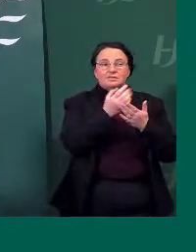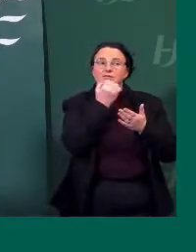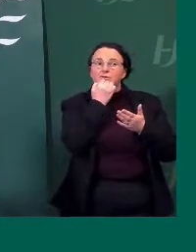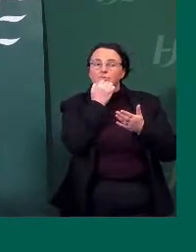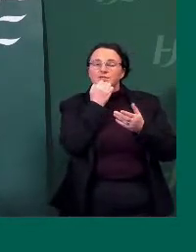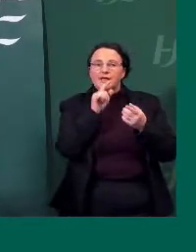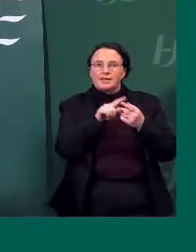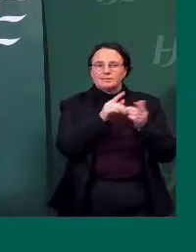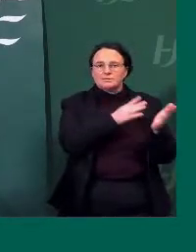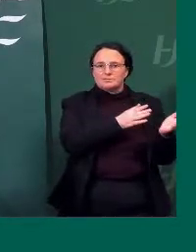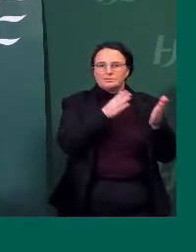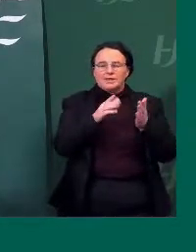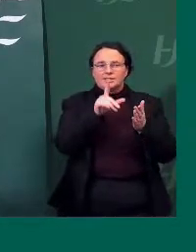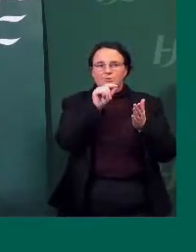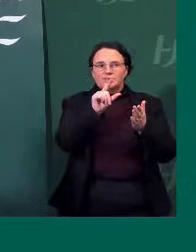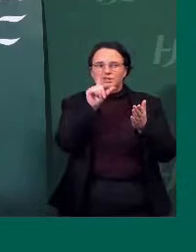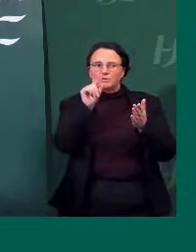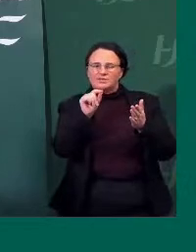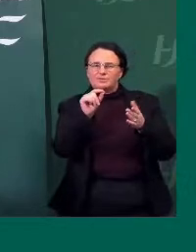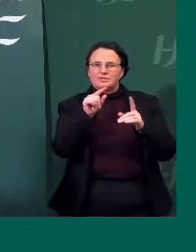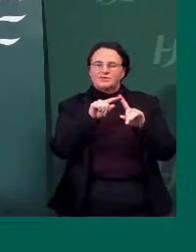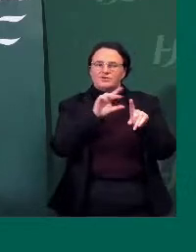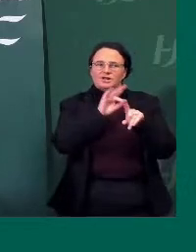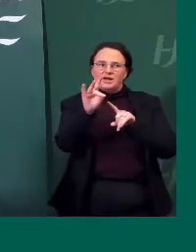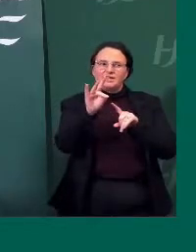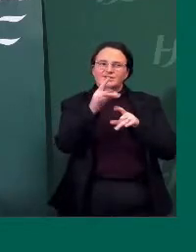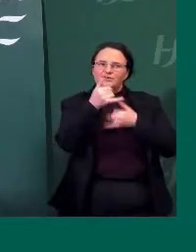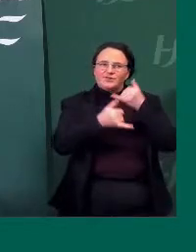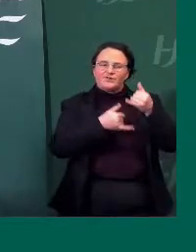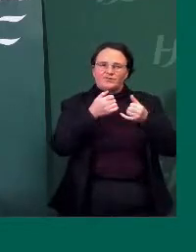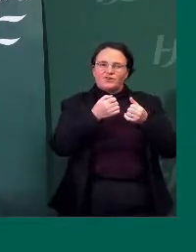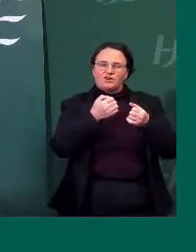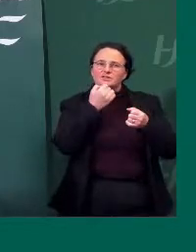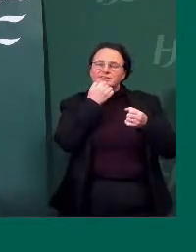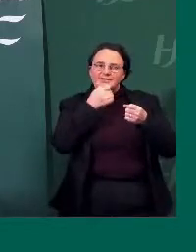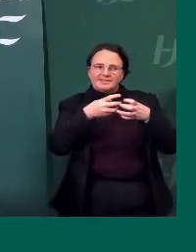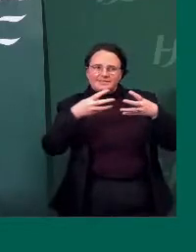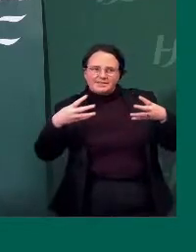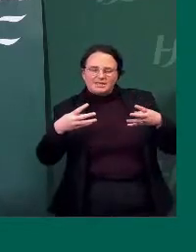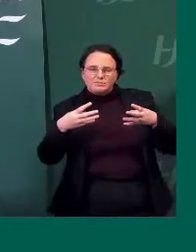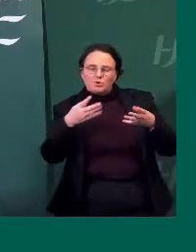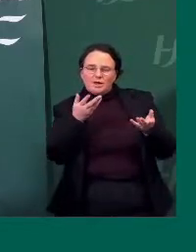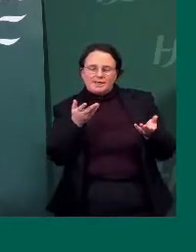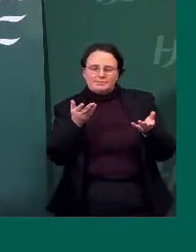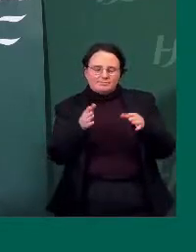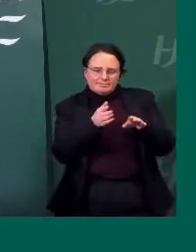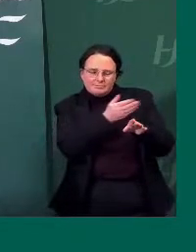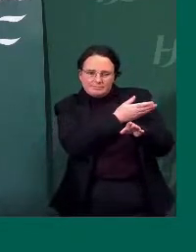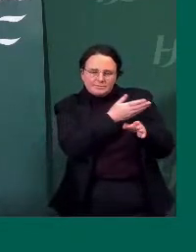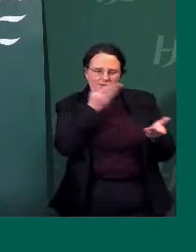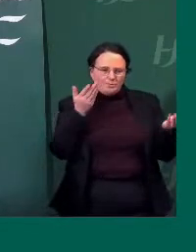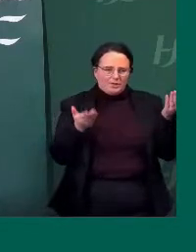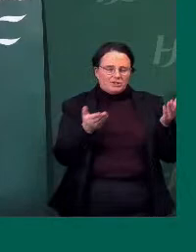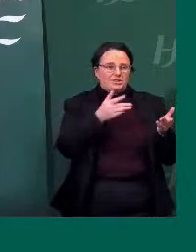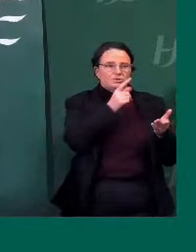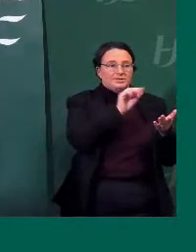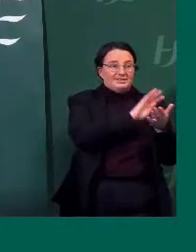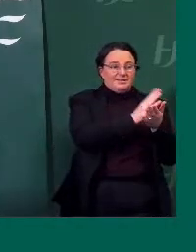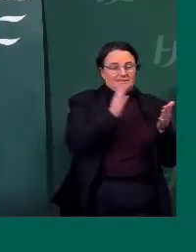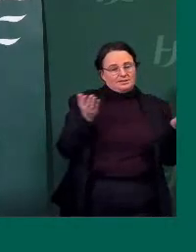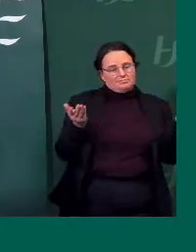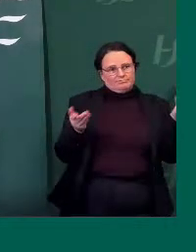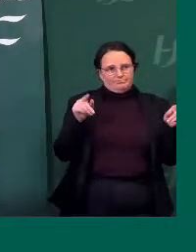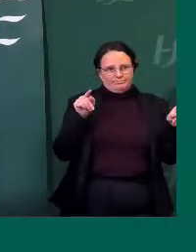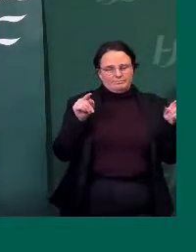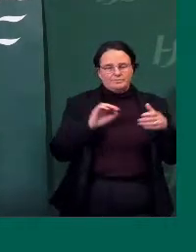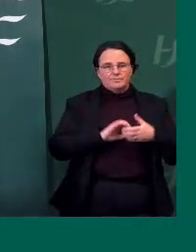again, 2020 is a different type of year in terms of data, so we tend to benchmark ourselves against 2019. What it